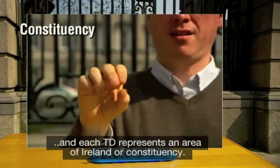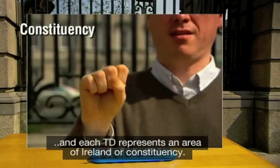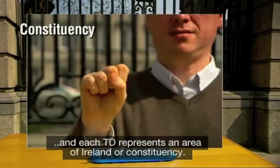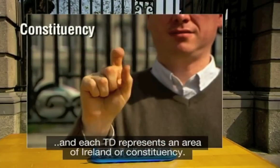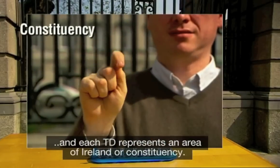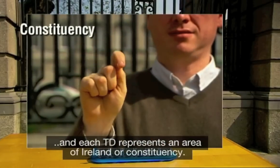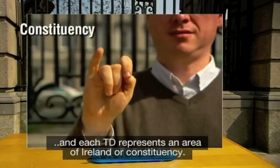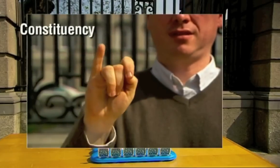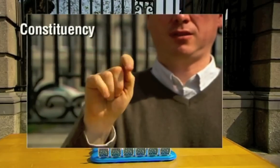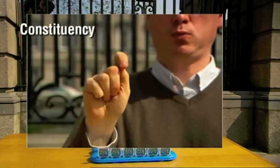constituency.